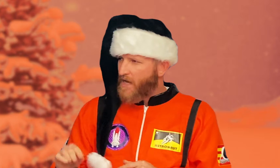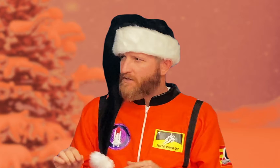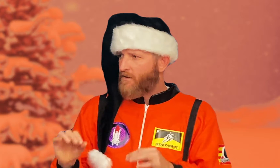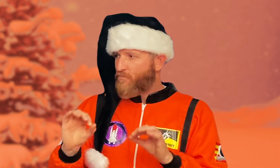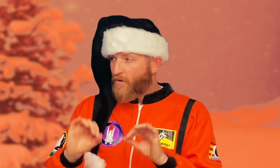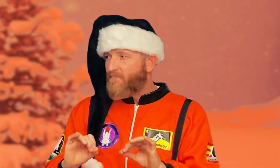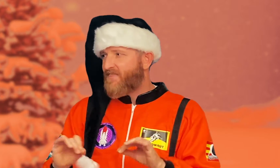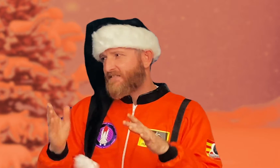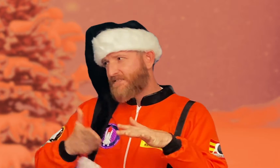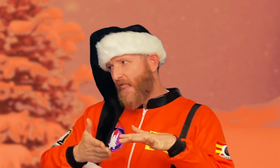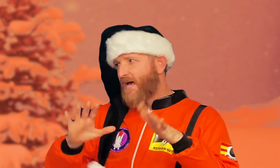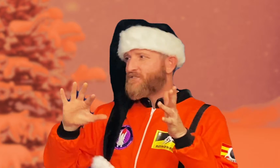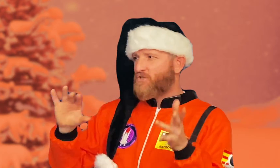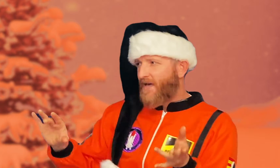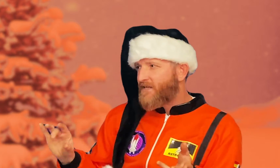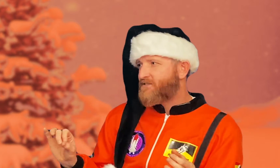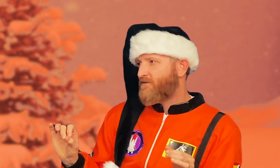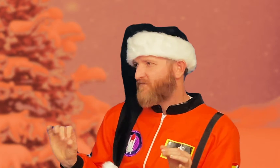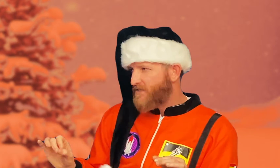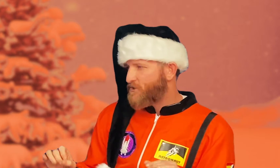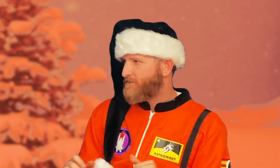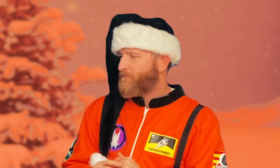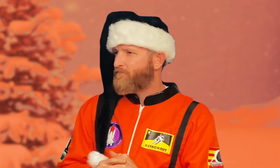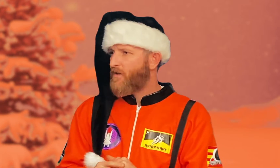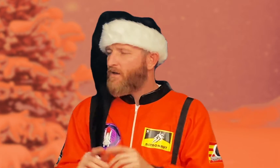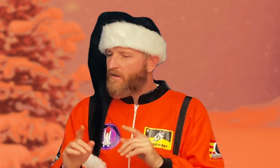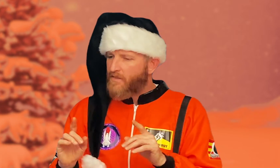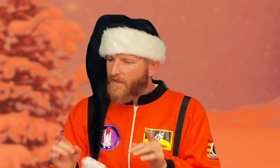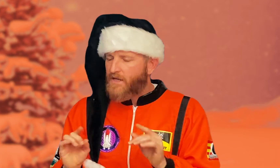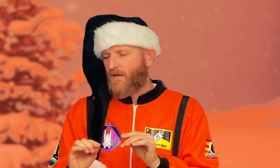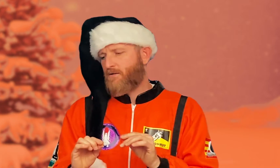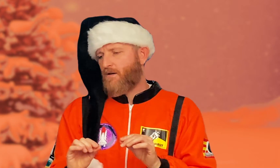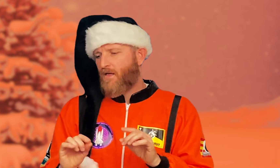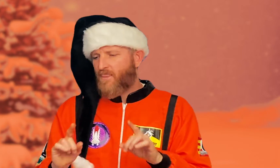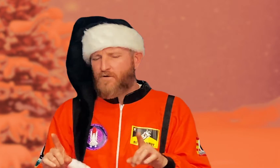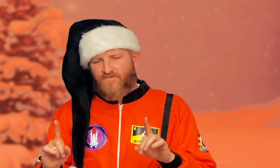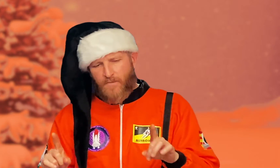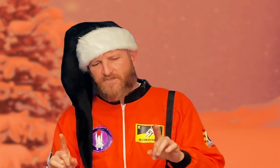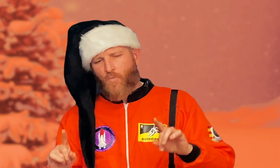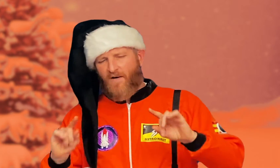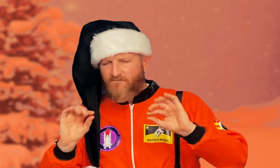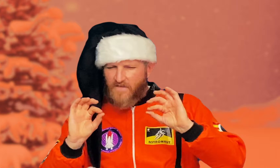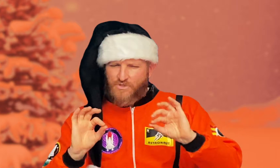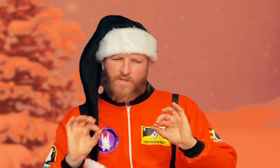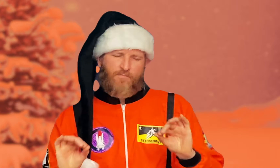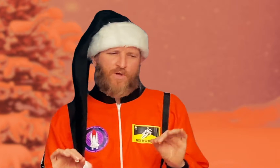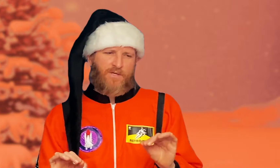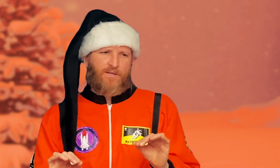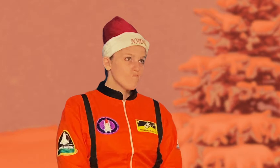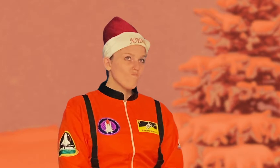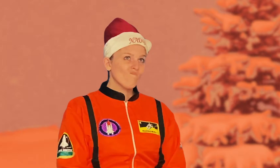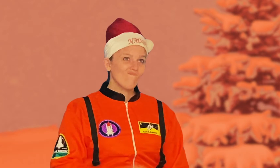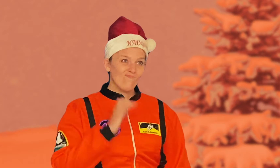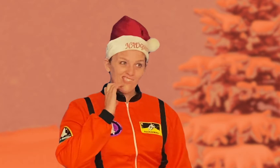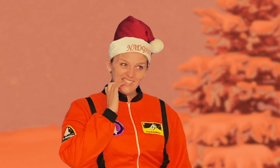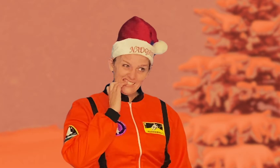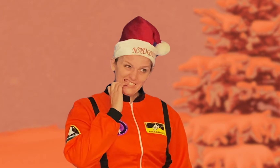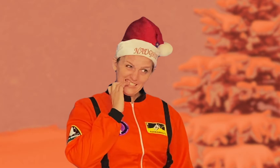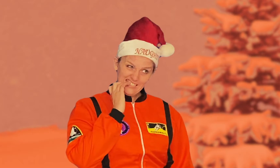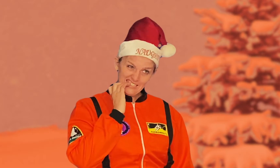Scott Prometheus/Alien film series. Then again, those films, while visually brilliant, projected a pretty bleak